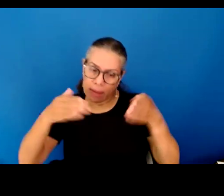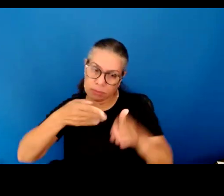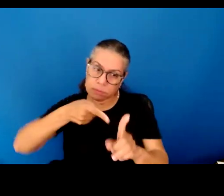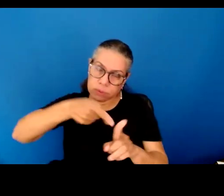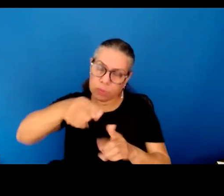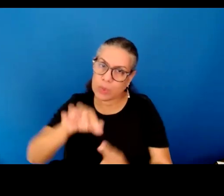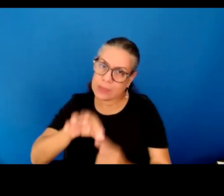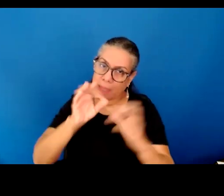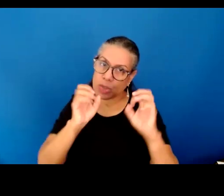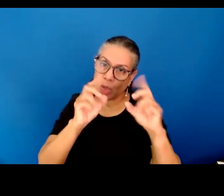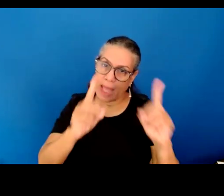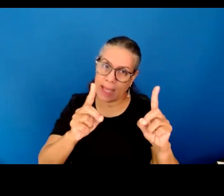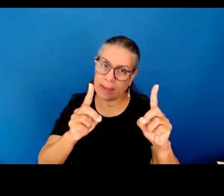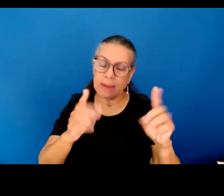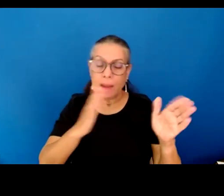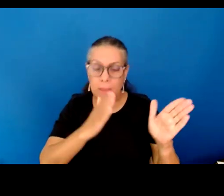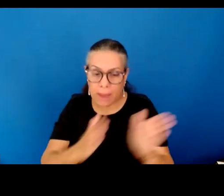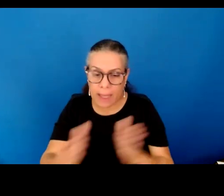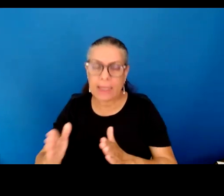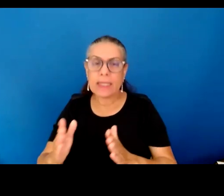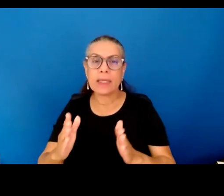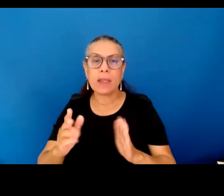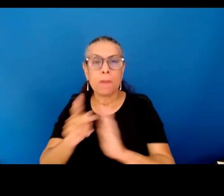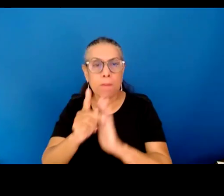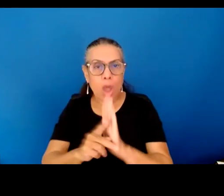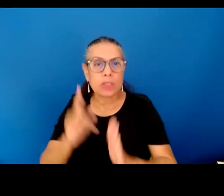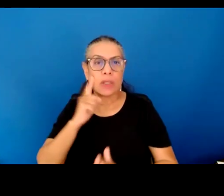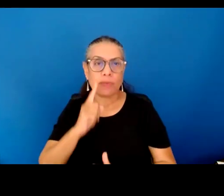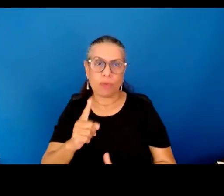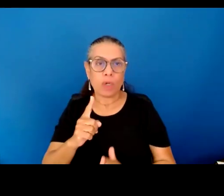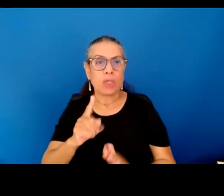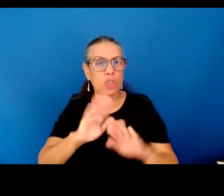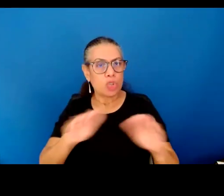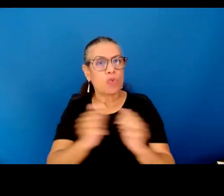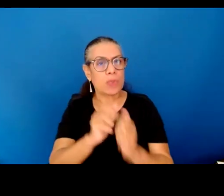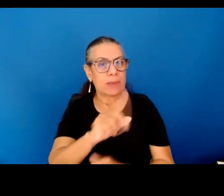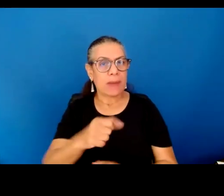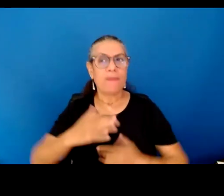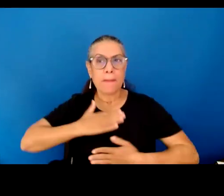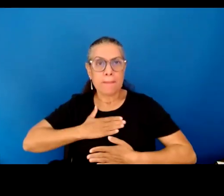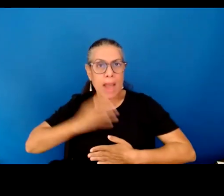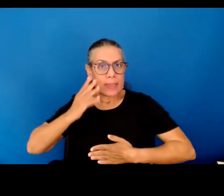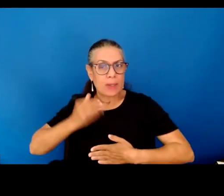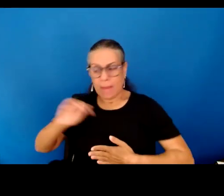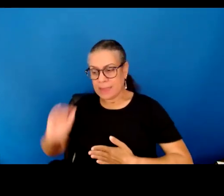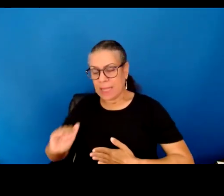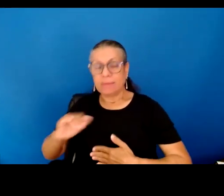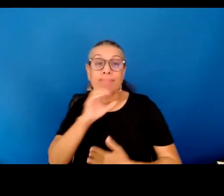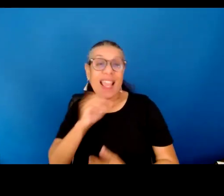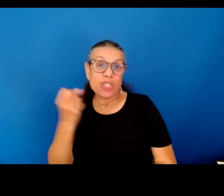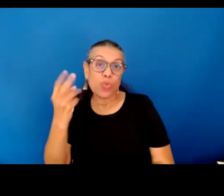special education, planning, and policy for students with disabilities is born of my own experience with my own young son, who's 12